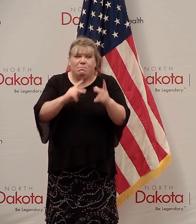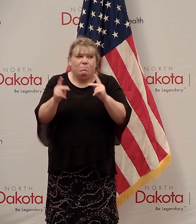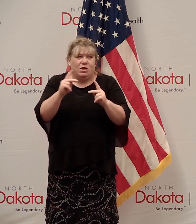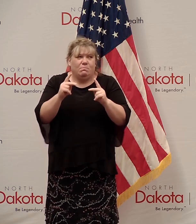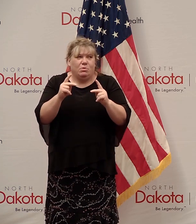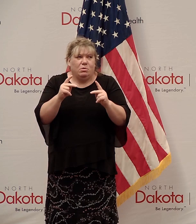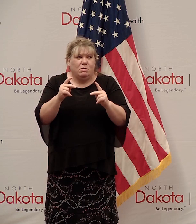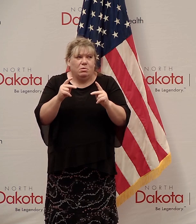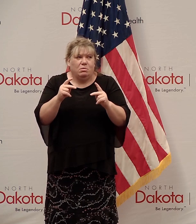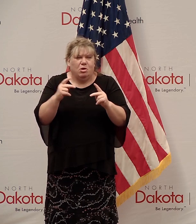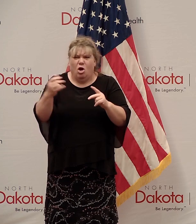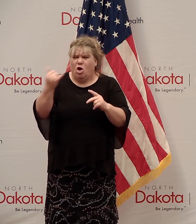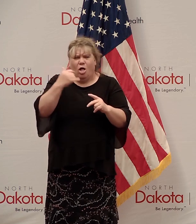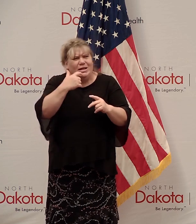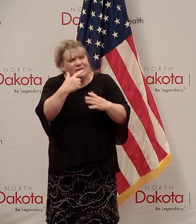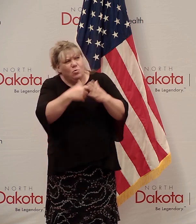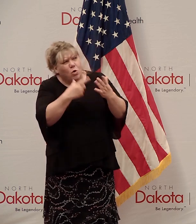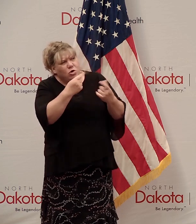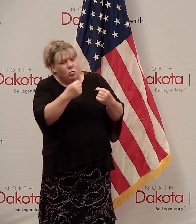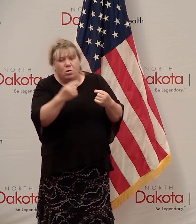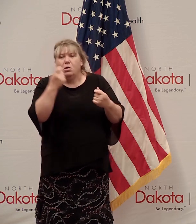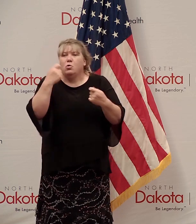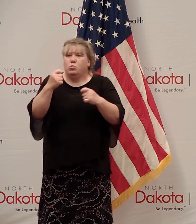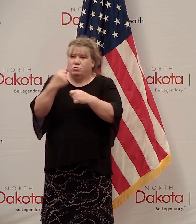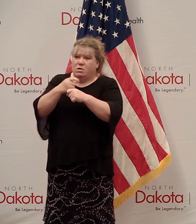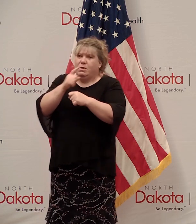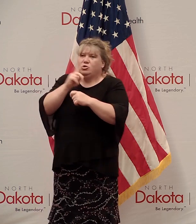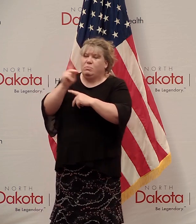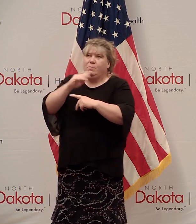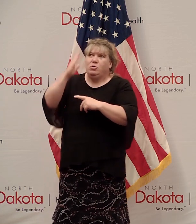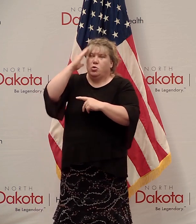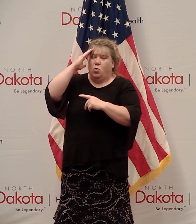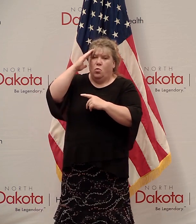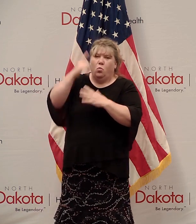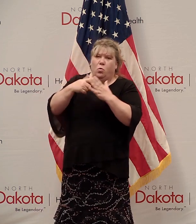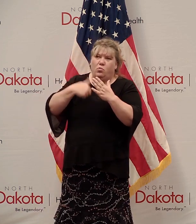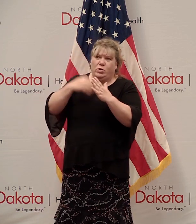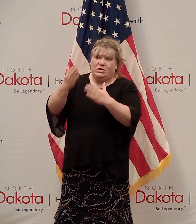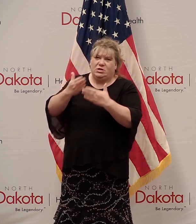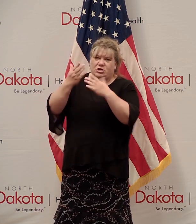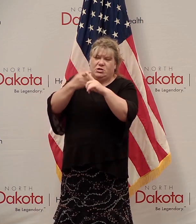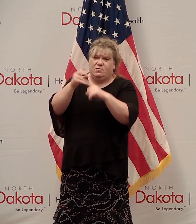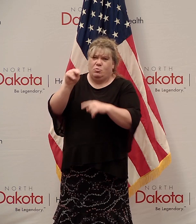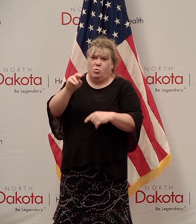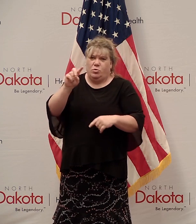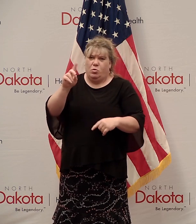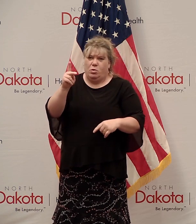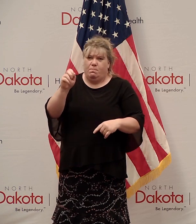collaborative, they're just calling and saying, what are you doing? But we'll try to make sure that people know what we're doing at North Dakota Parks and Rec.